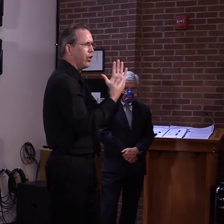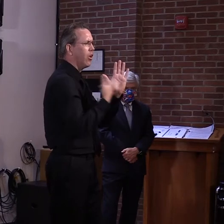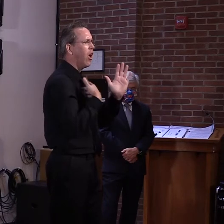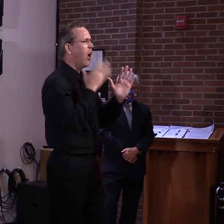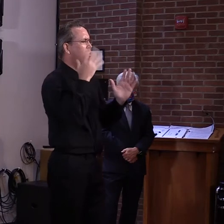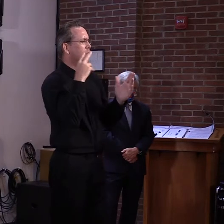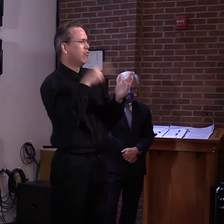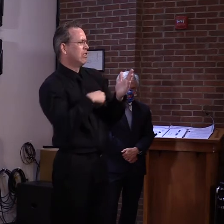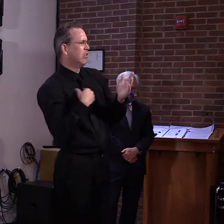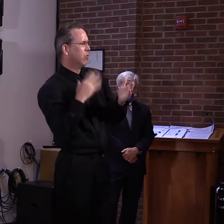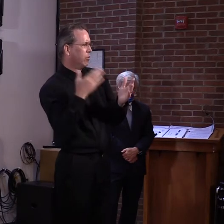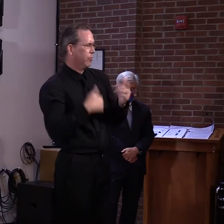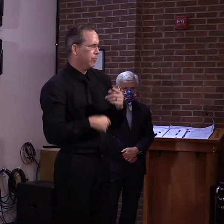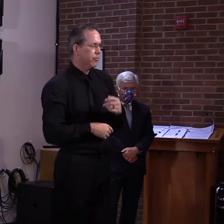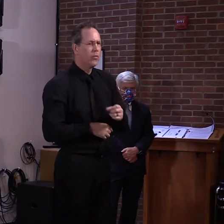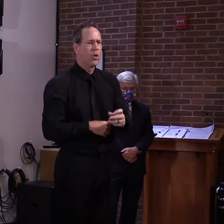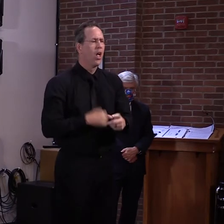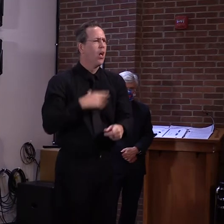Yes. Mara, Barton Chronicle.